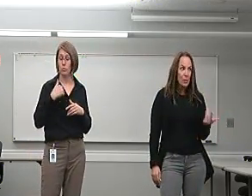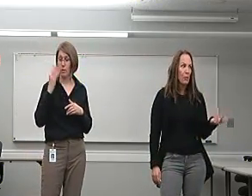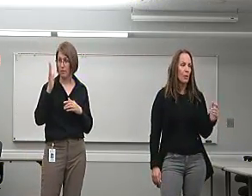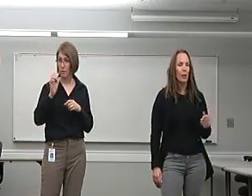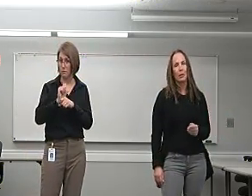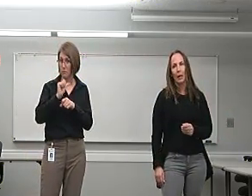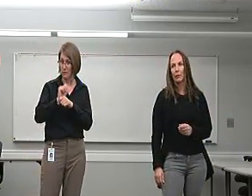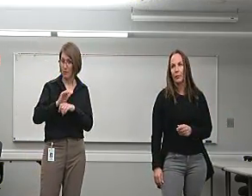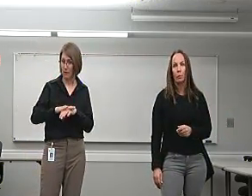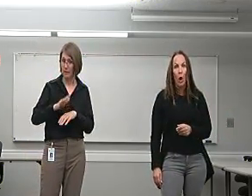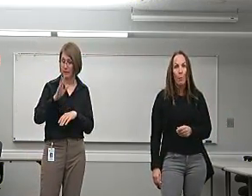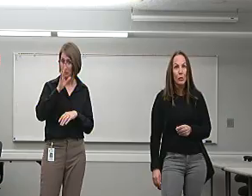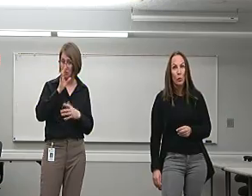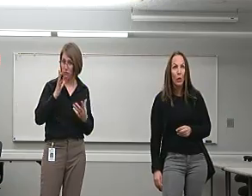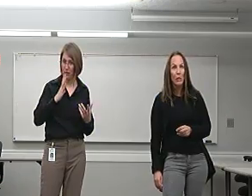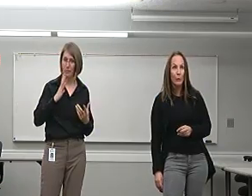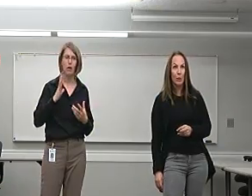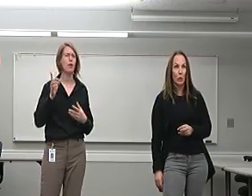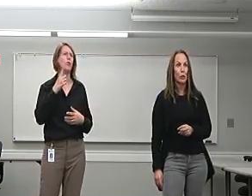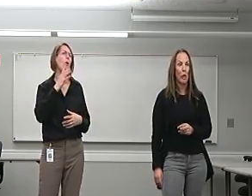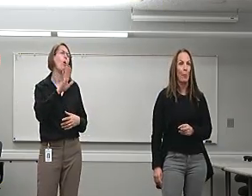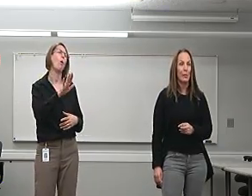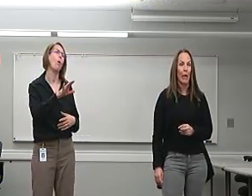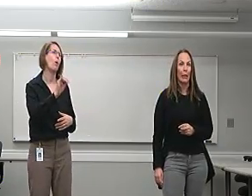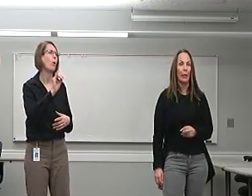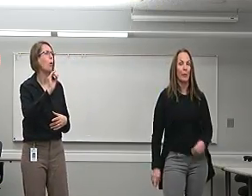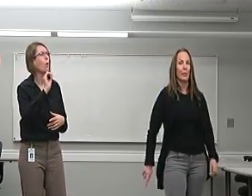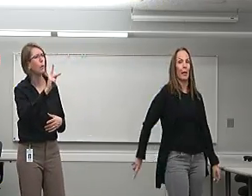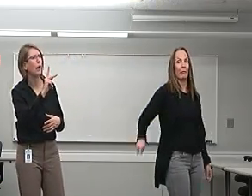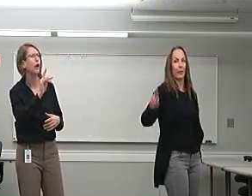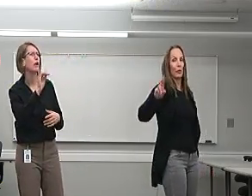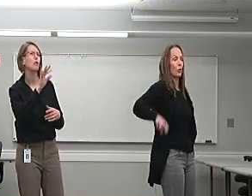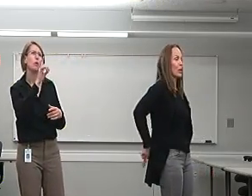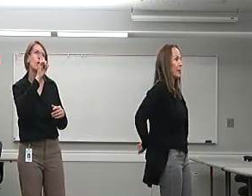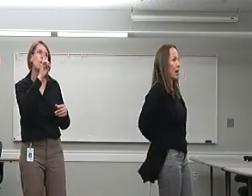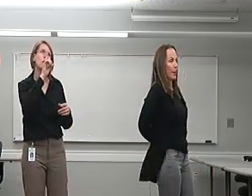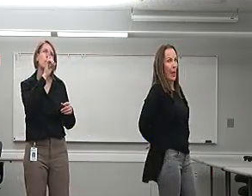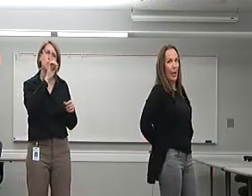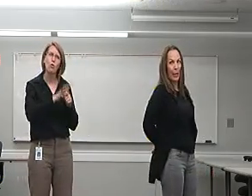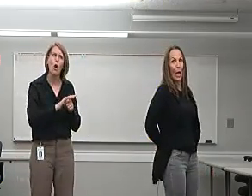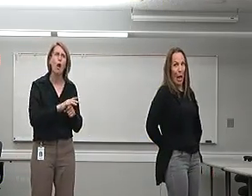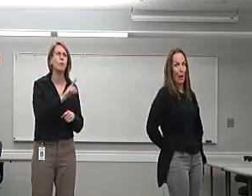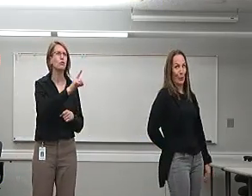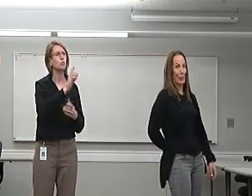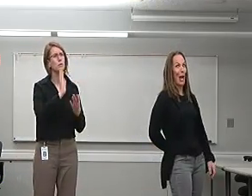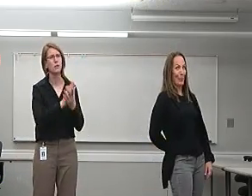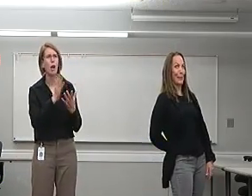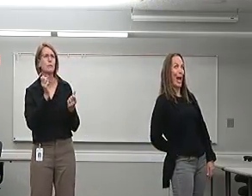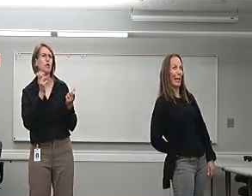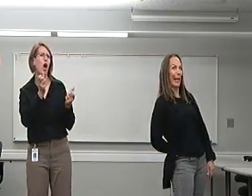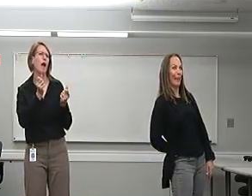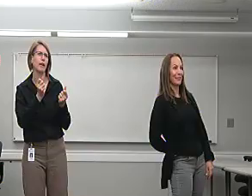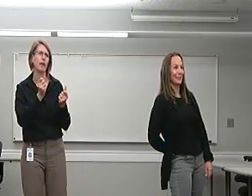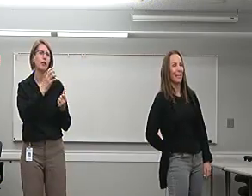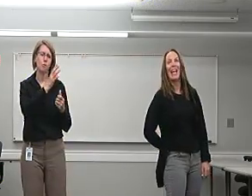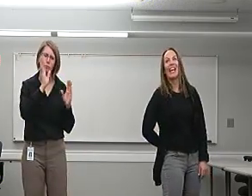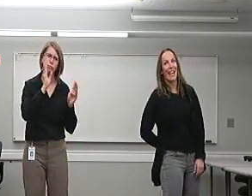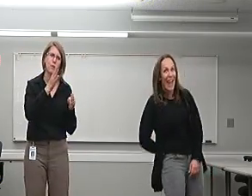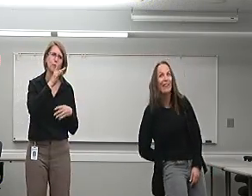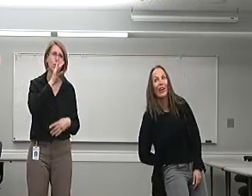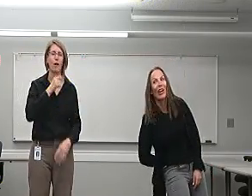if you promise you'll work on speech and you'll stop signing. And I was like, fingers crossed behind my back, I will stop signing.